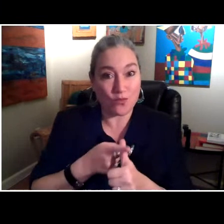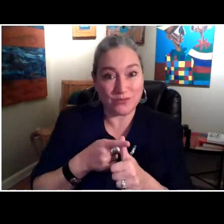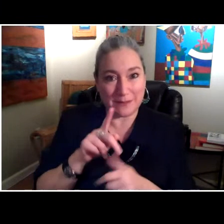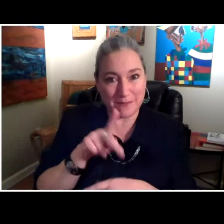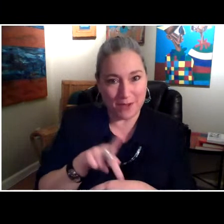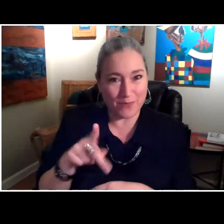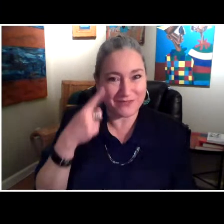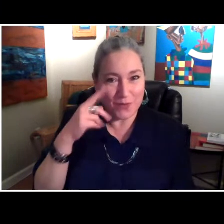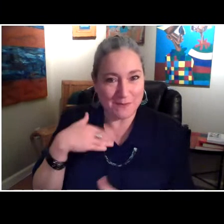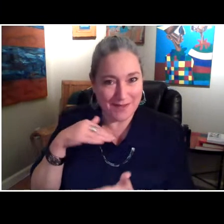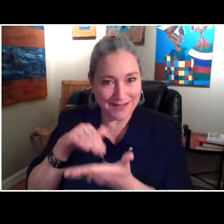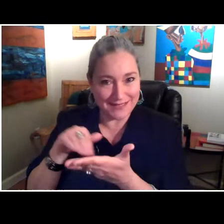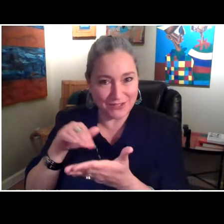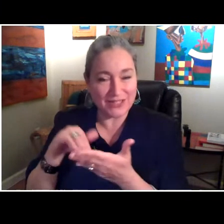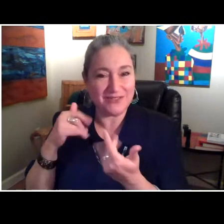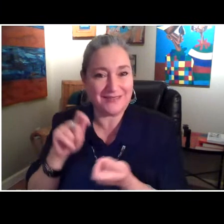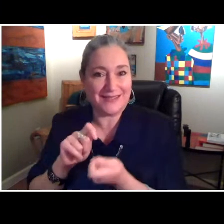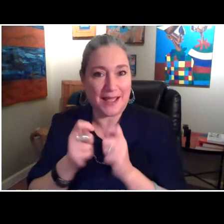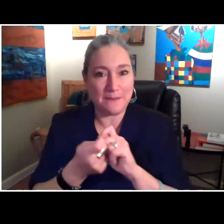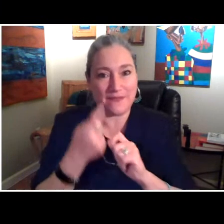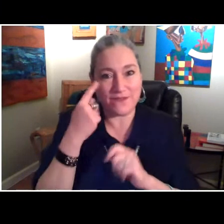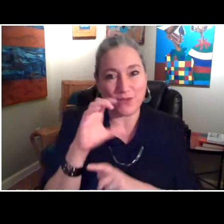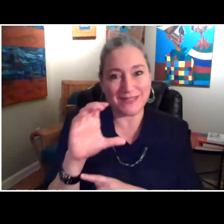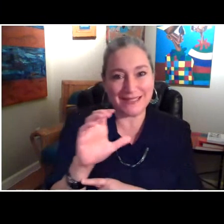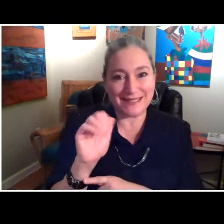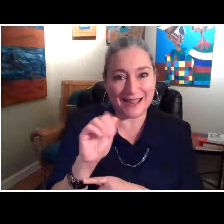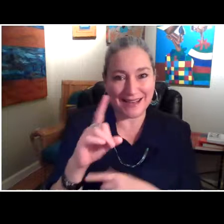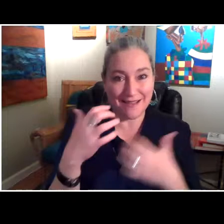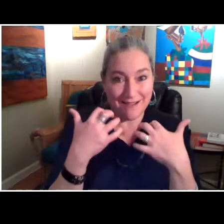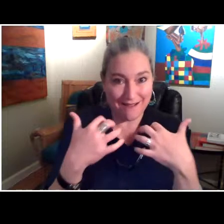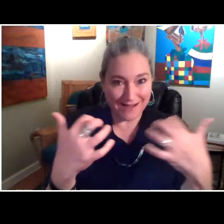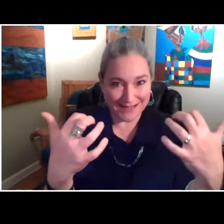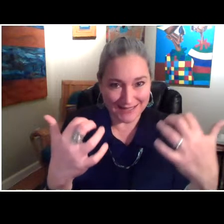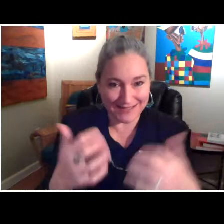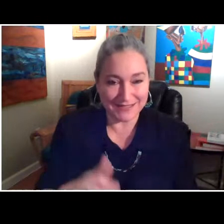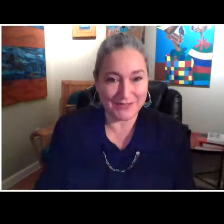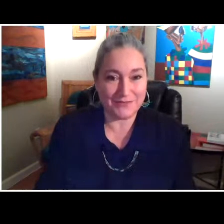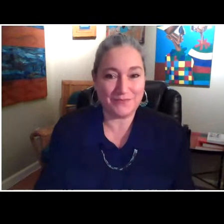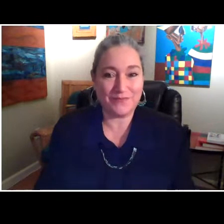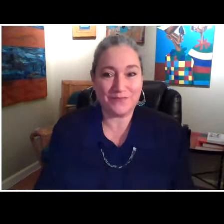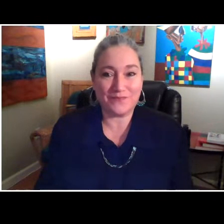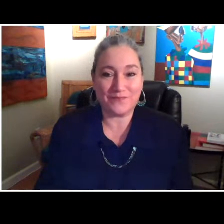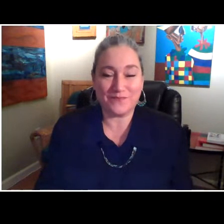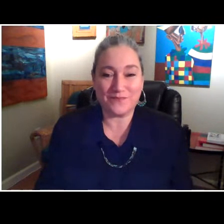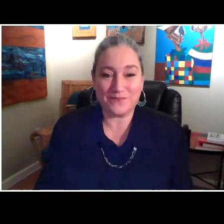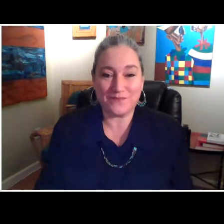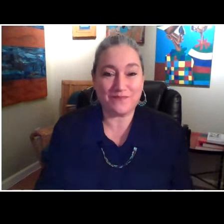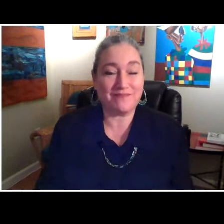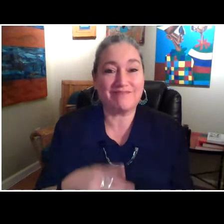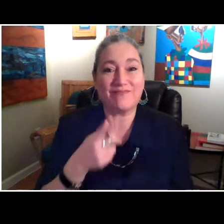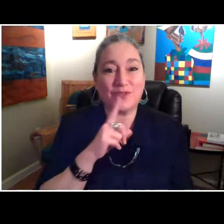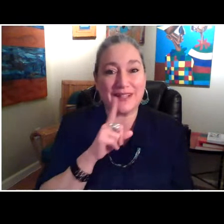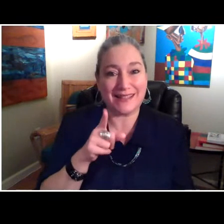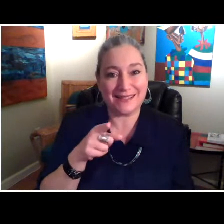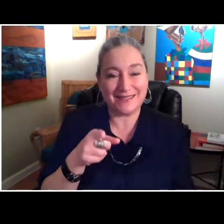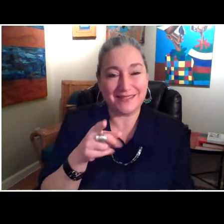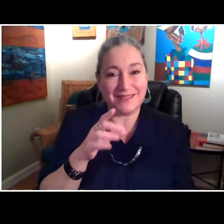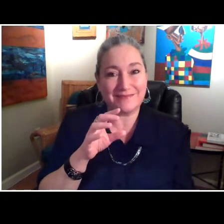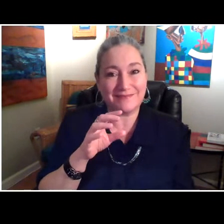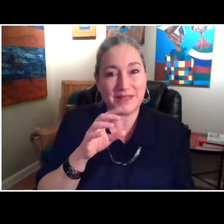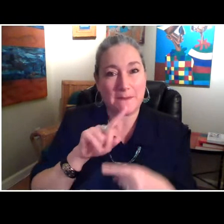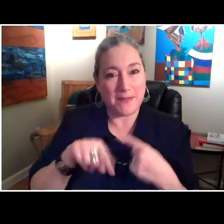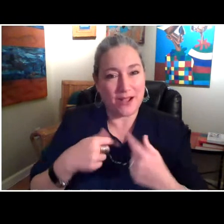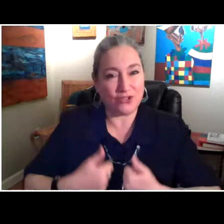I have adapted this presentation. The original PowerPoint was for my dissertation, and I have adapted it for the